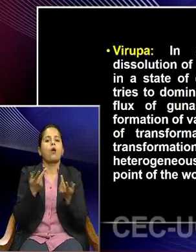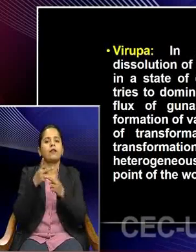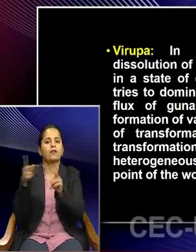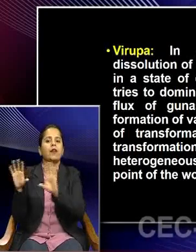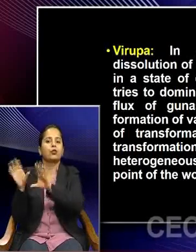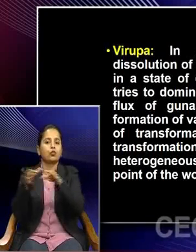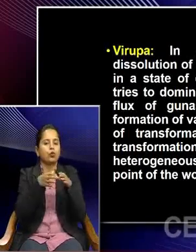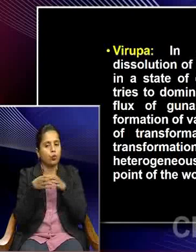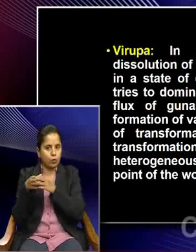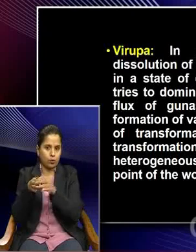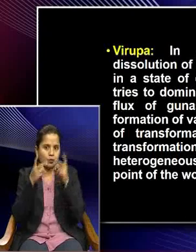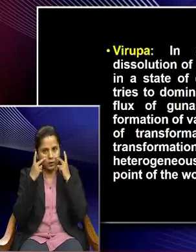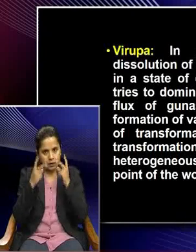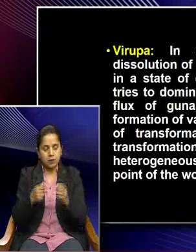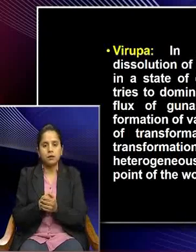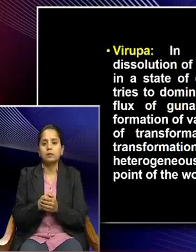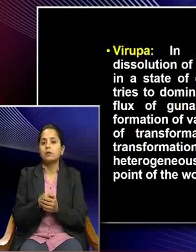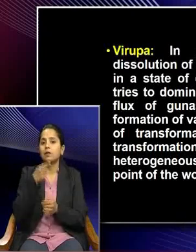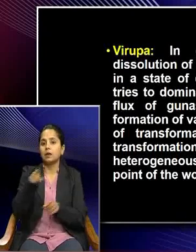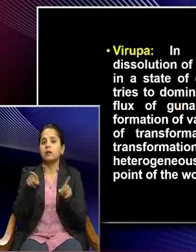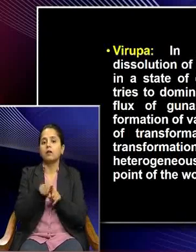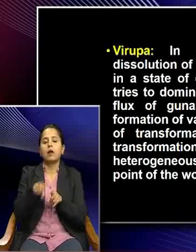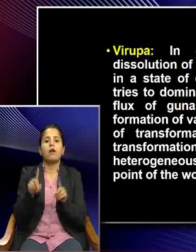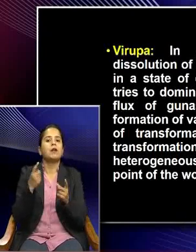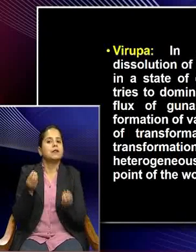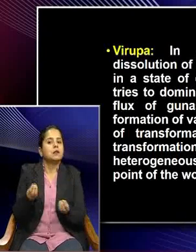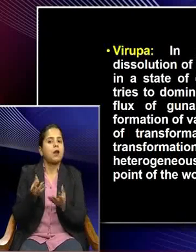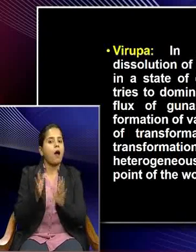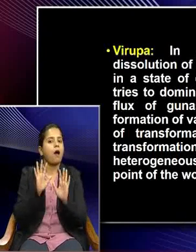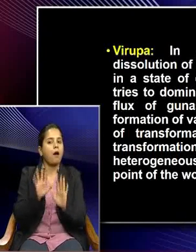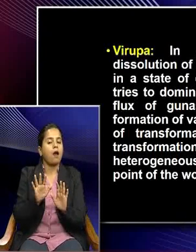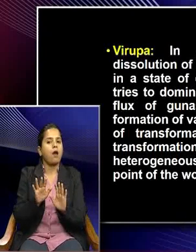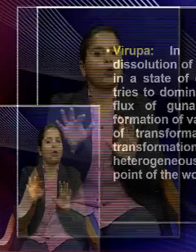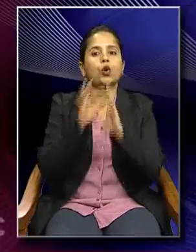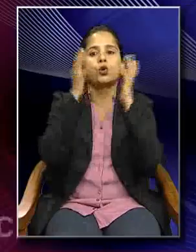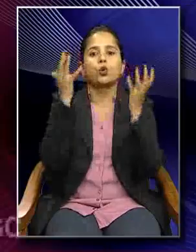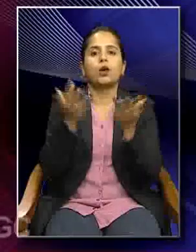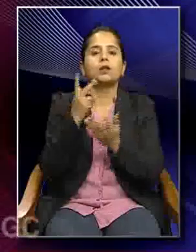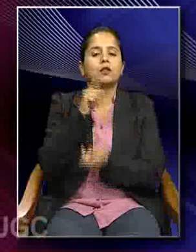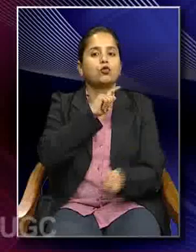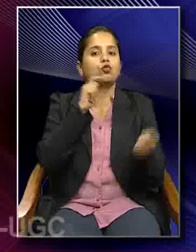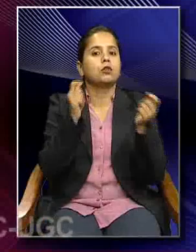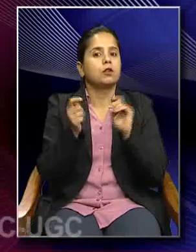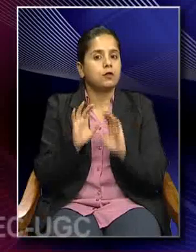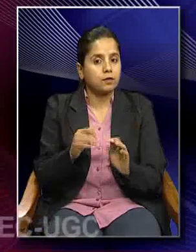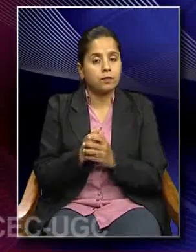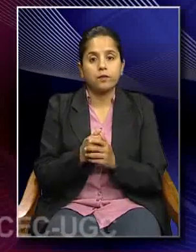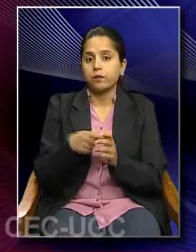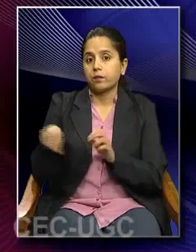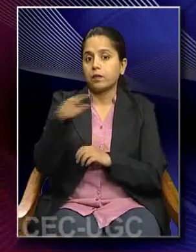heterogeneous. So it is the starting point of world's evolution where there